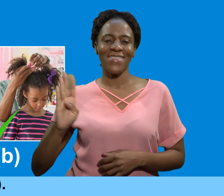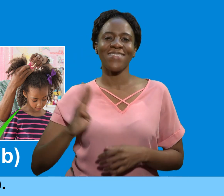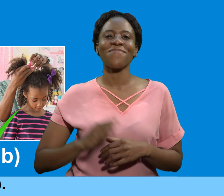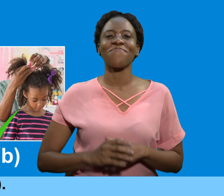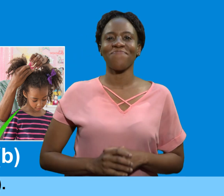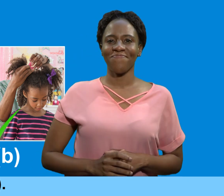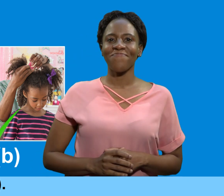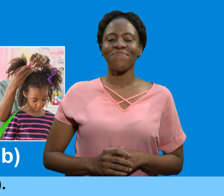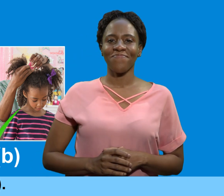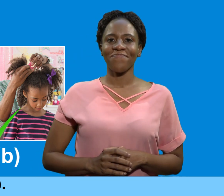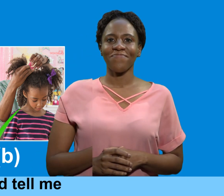Correct, it's B.